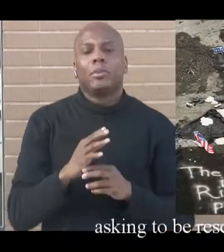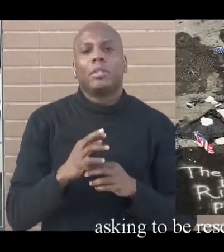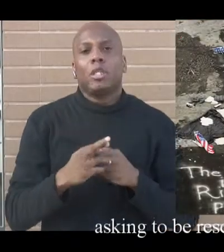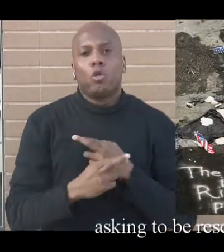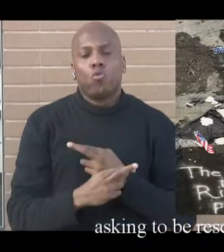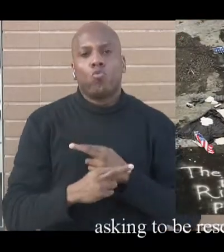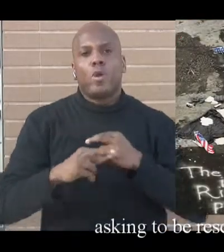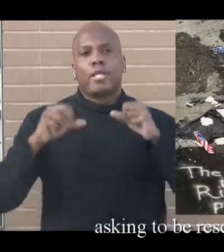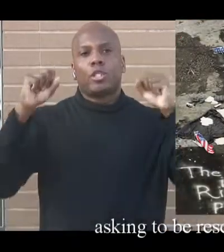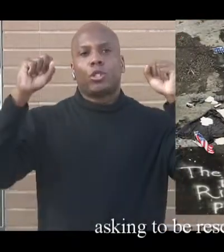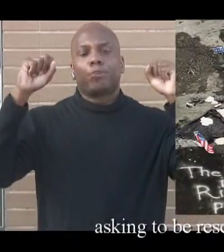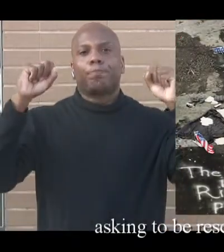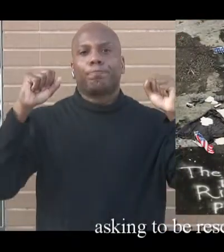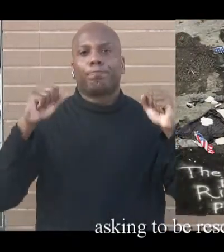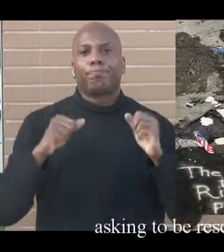asking to be rescued.